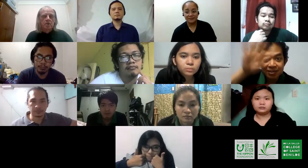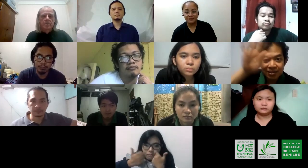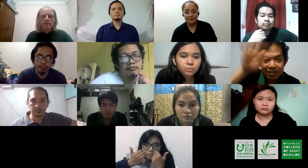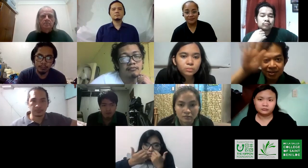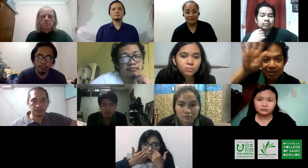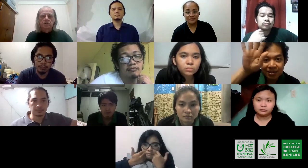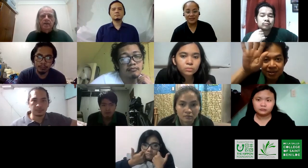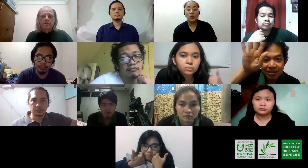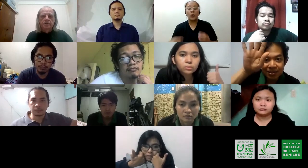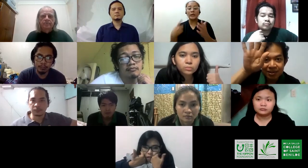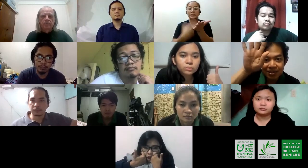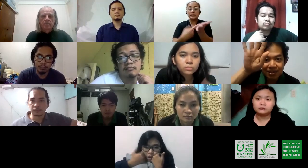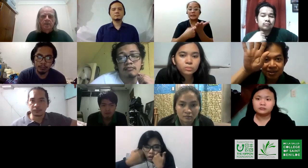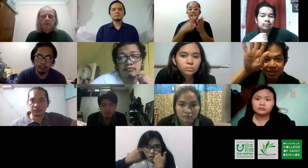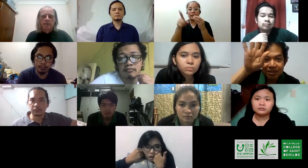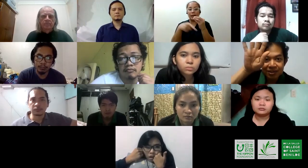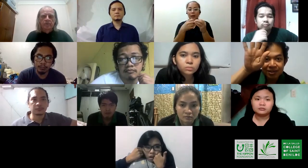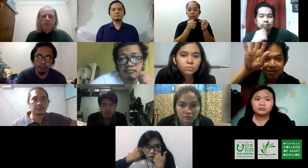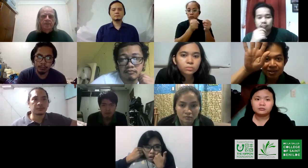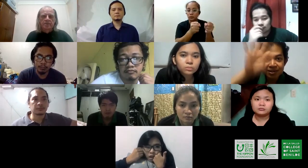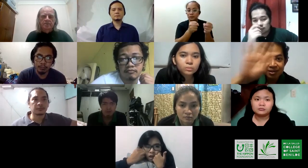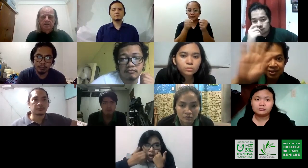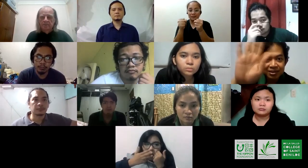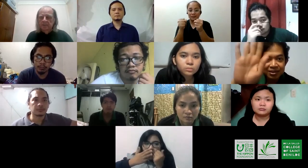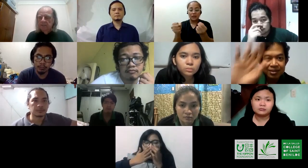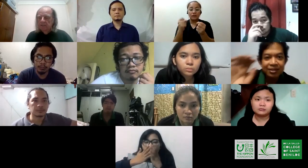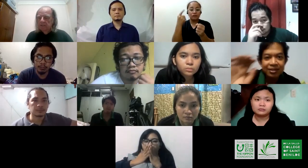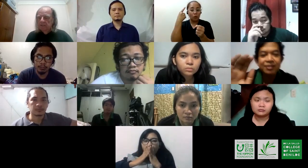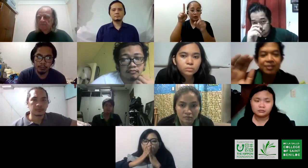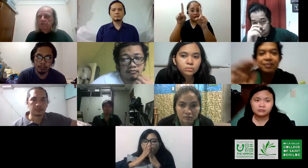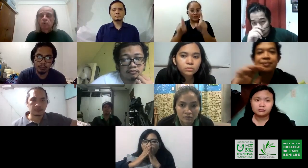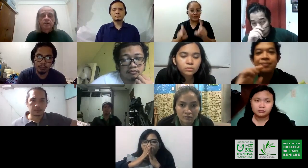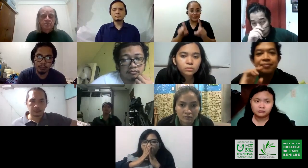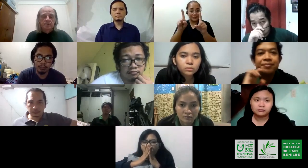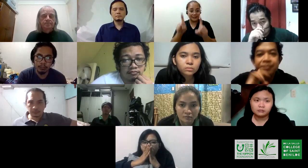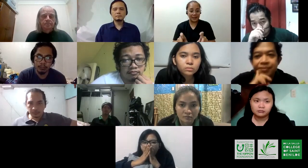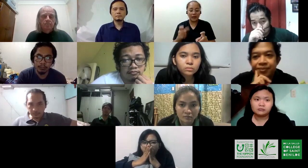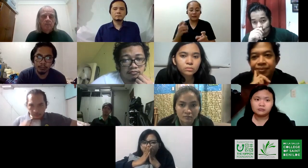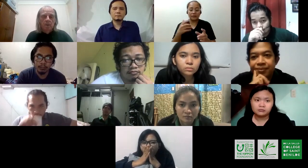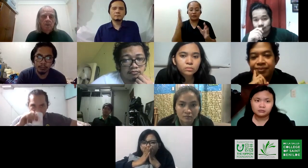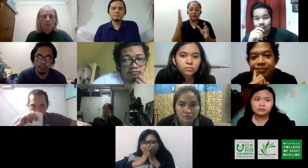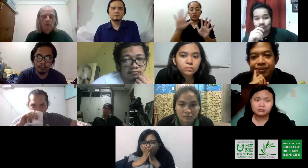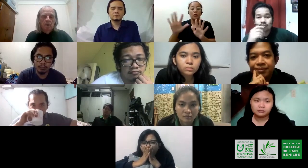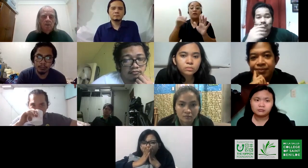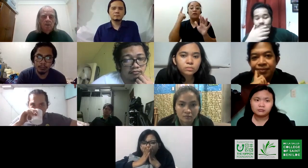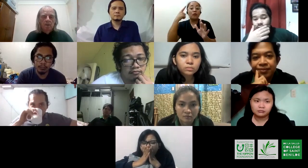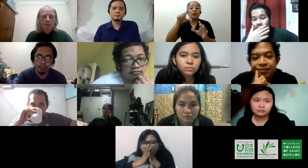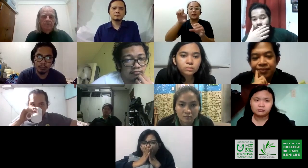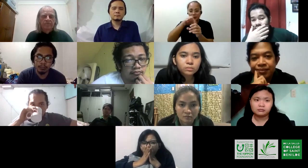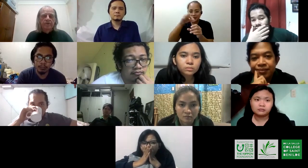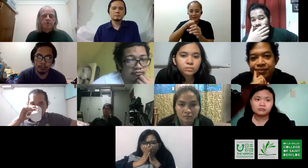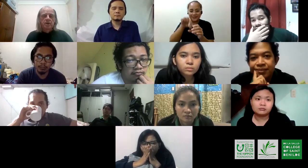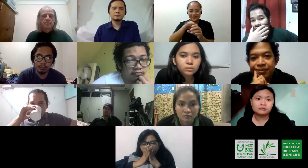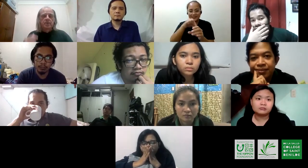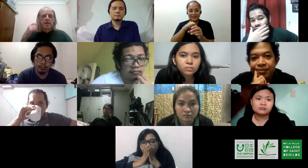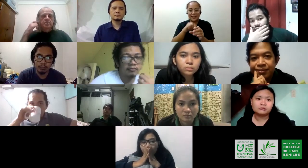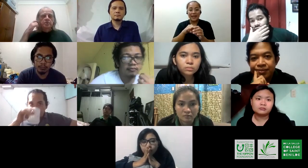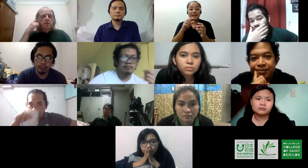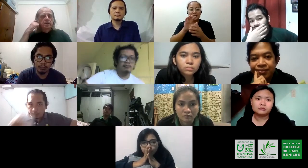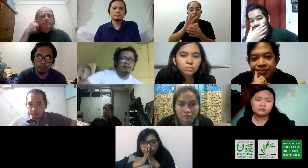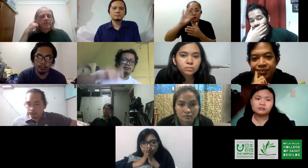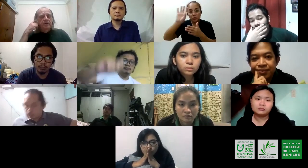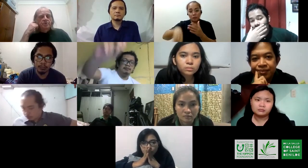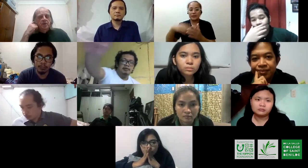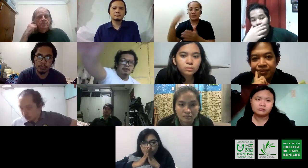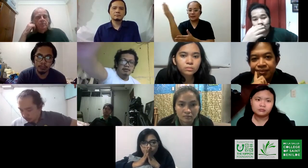we'll talk about strategy for the test, for the quiz, and finishing up the